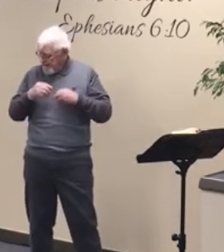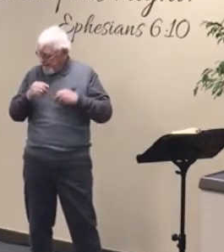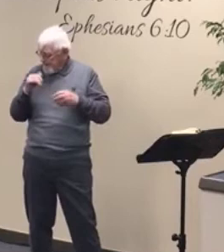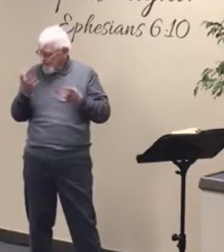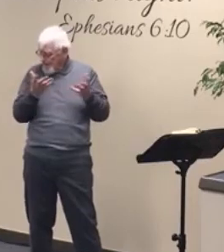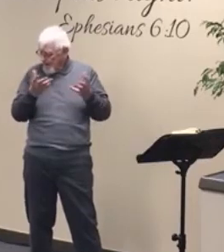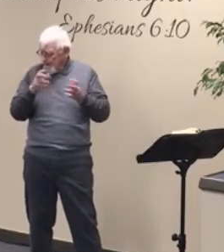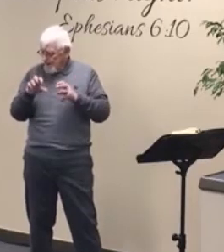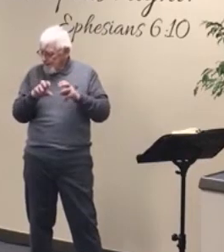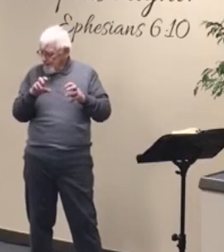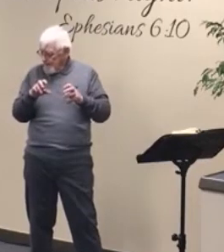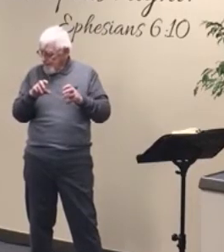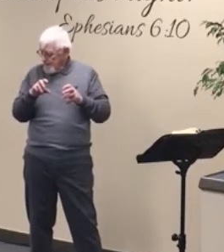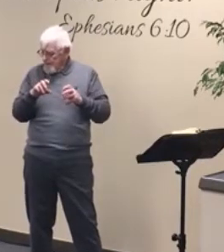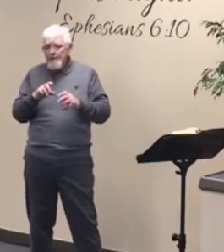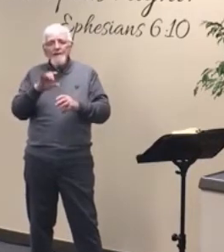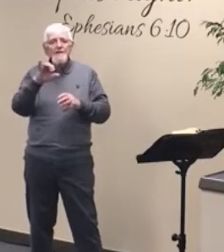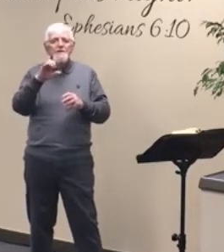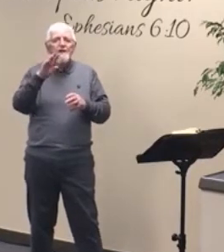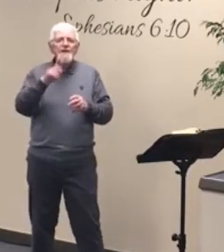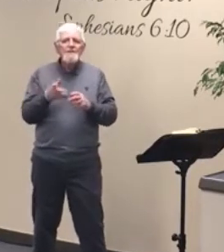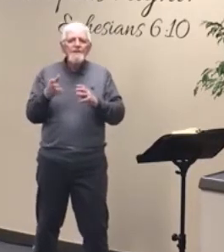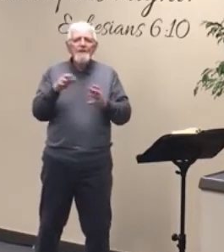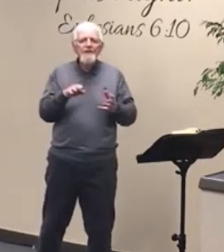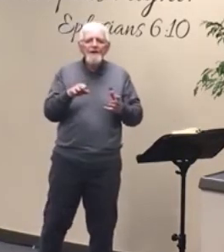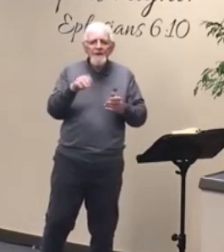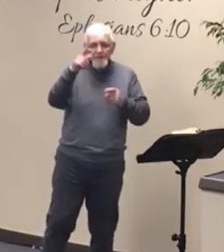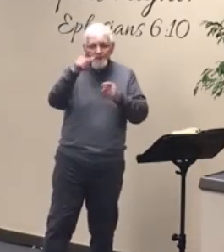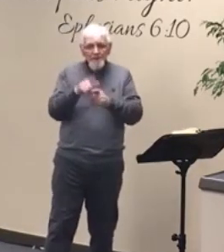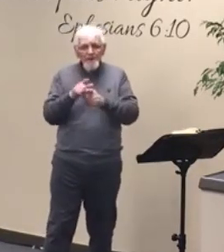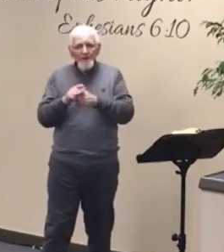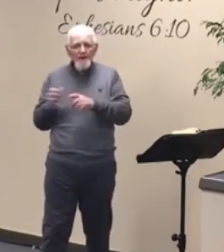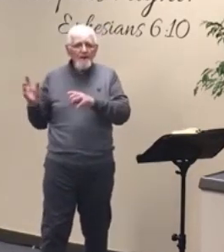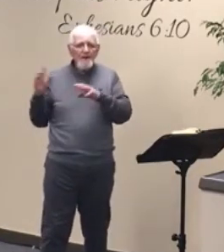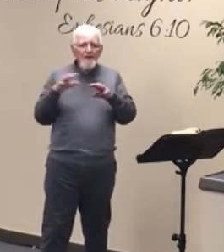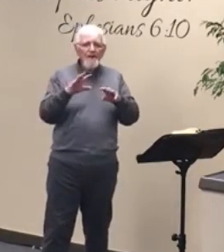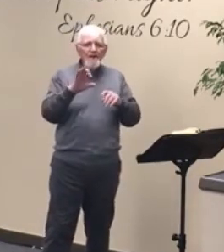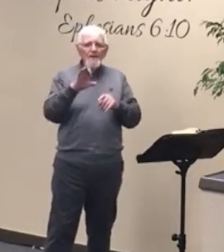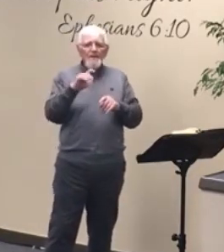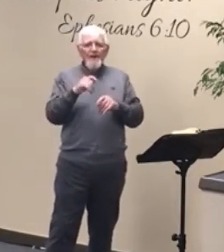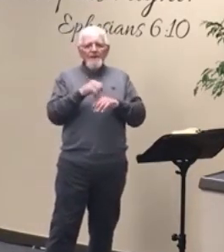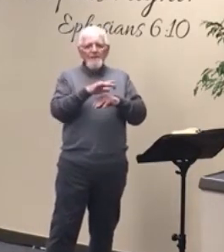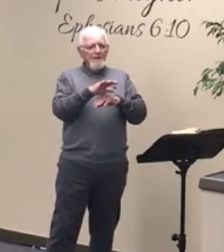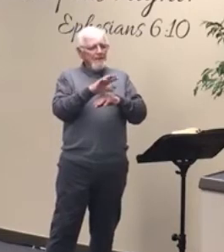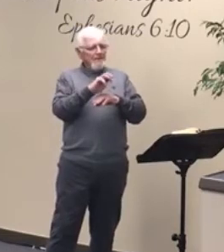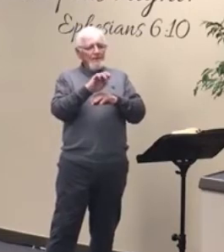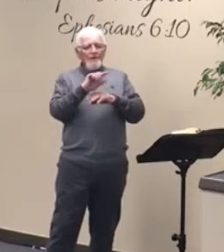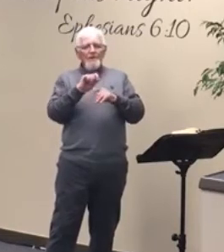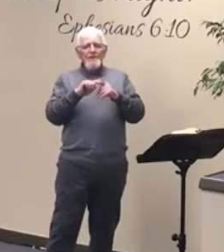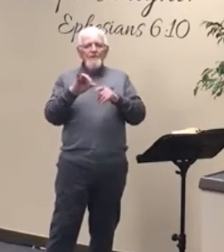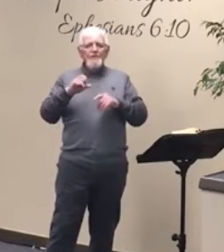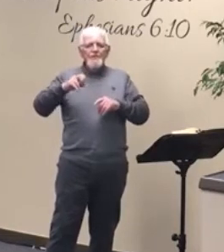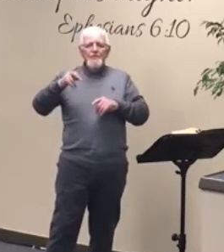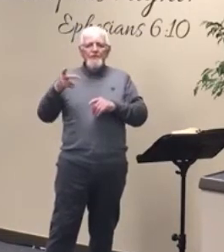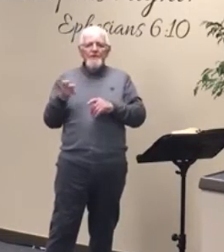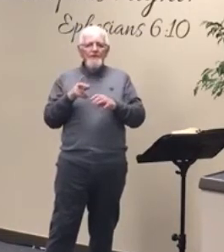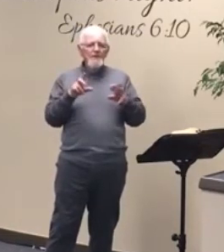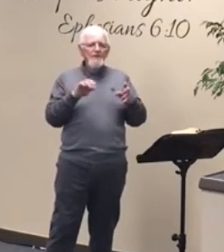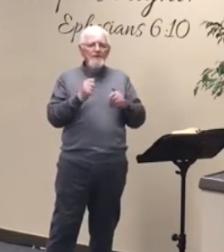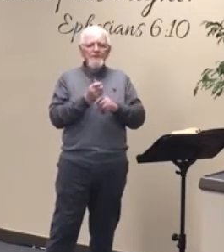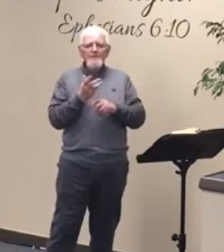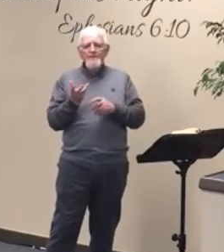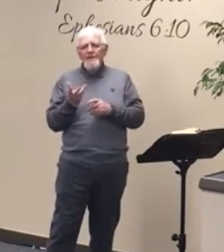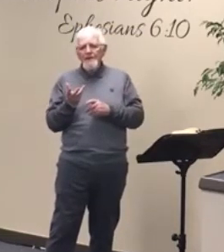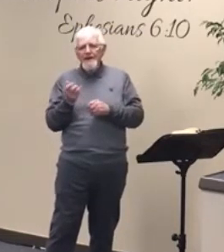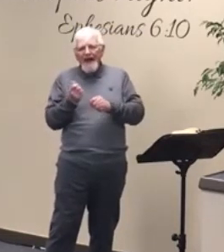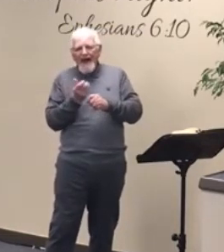do. Later on, Jacob's going to die, and the brethren are going to come running back and send a messenger to Joseph, and they're going to say, Joseph, did we do something?